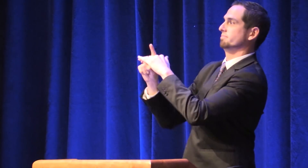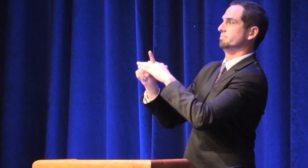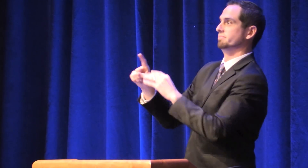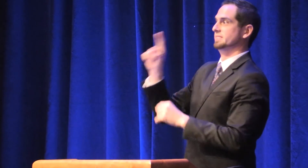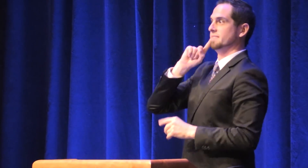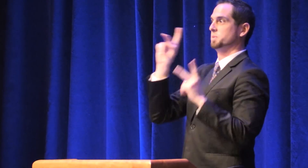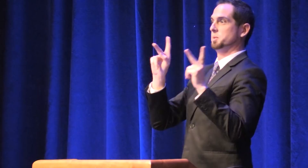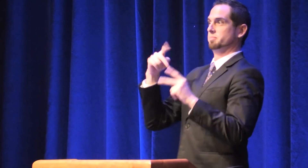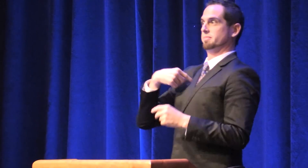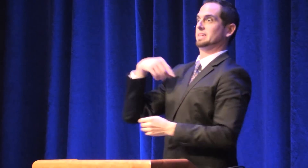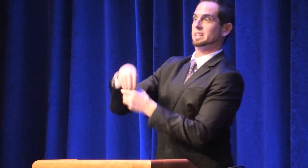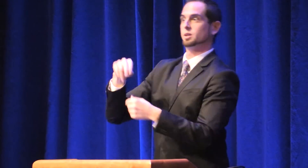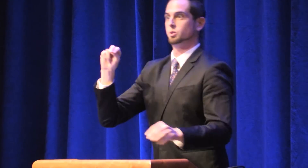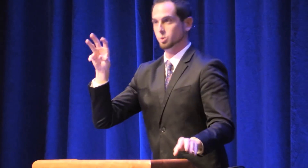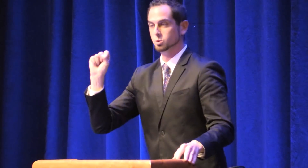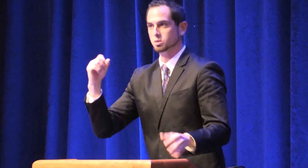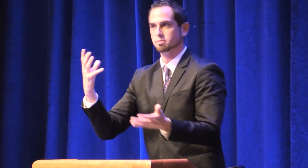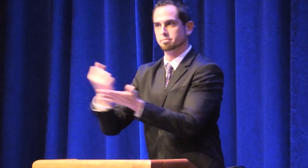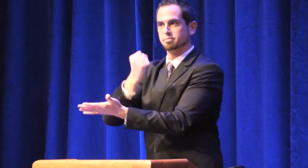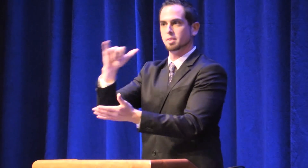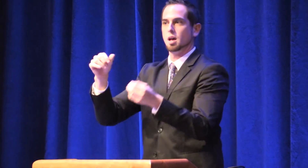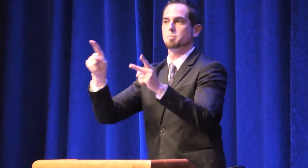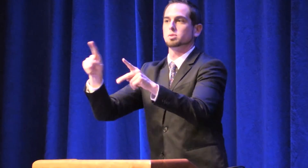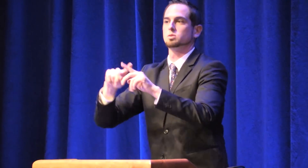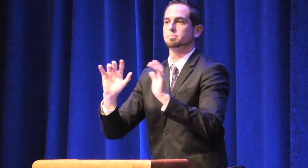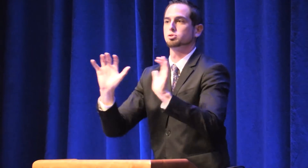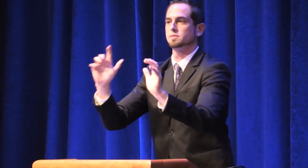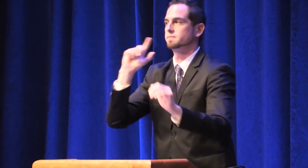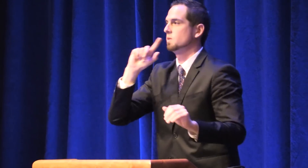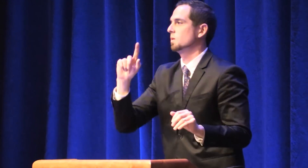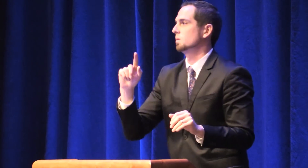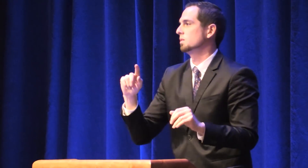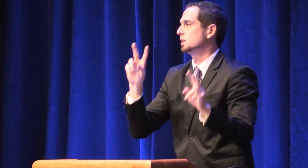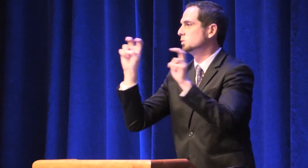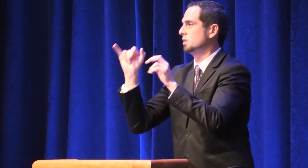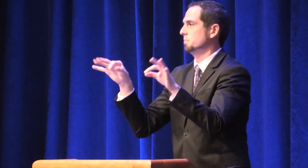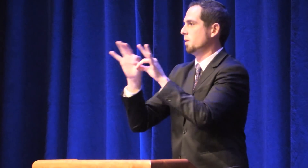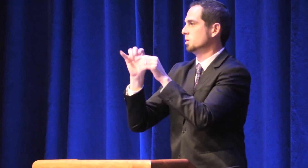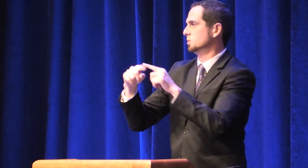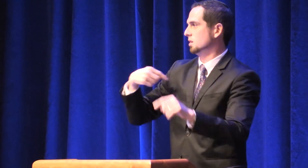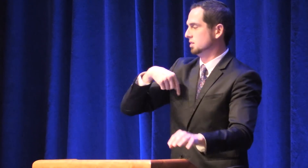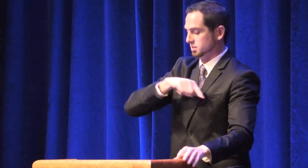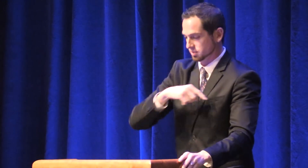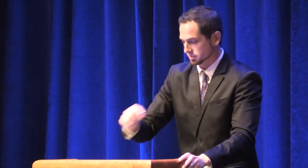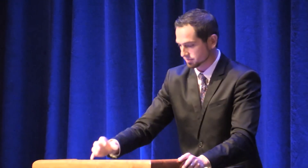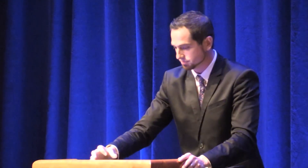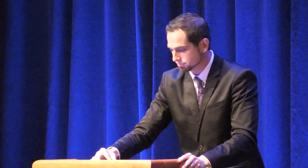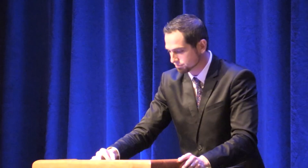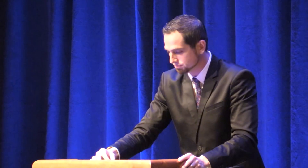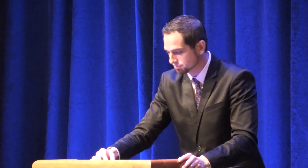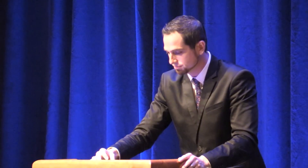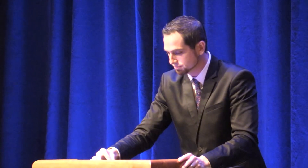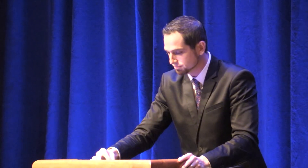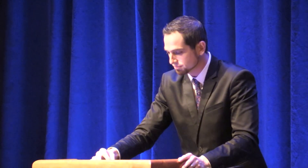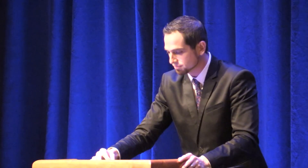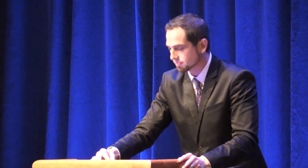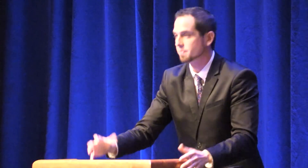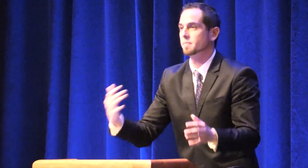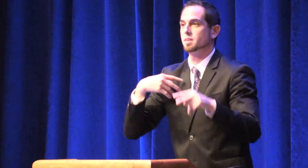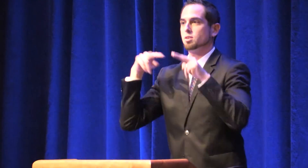and our rights forward. If we see a deaf individual in the news, again, it's an opportunity for us to